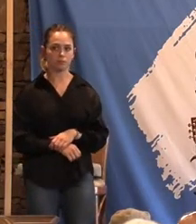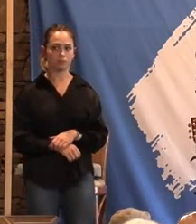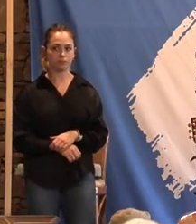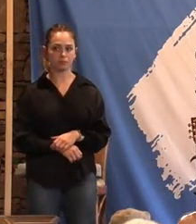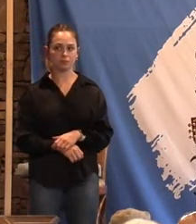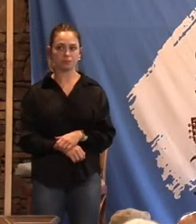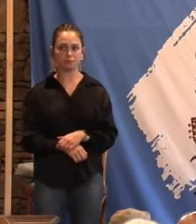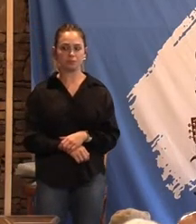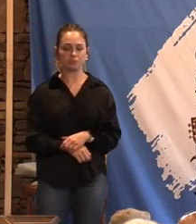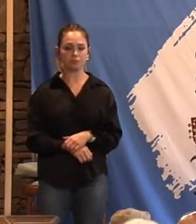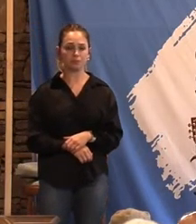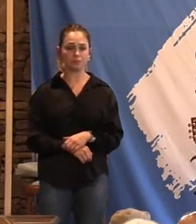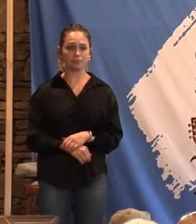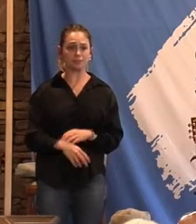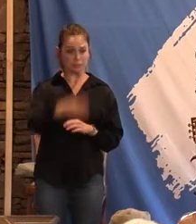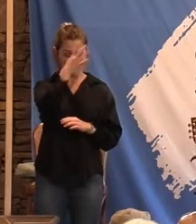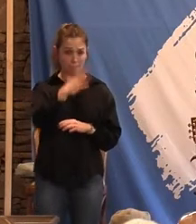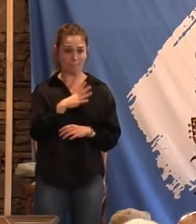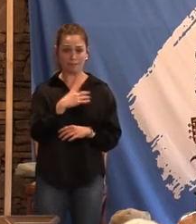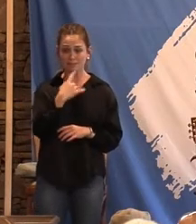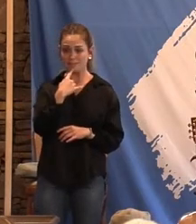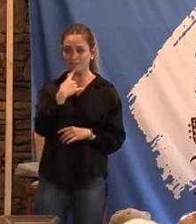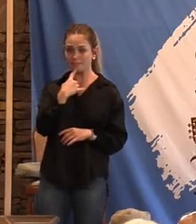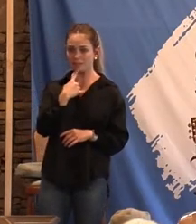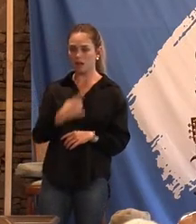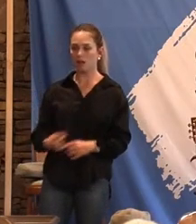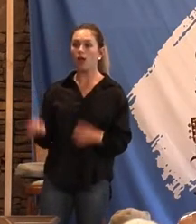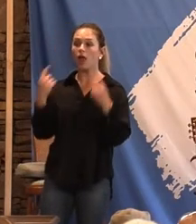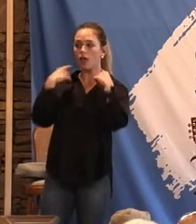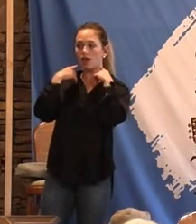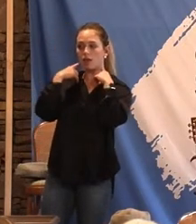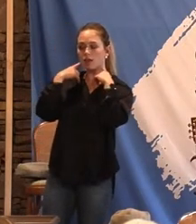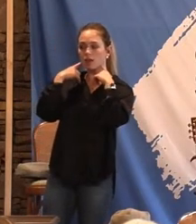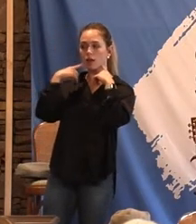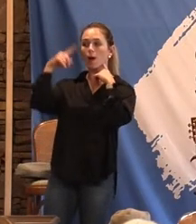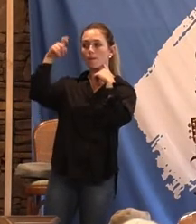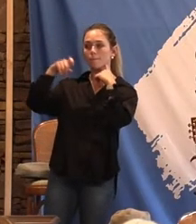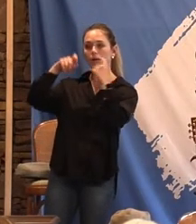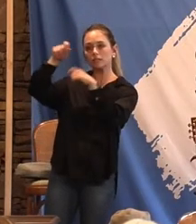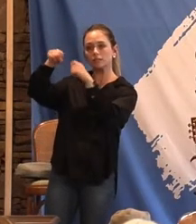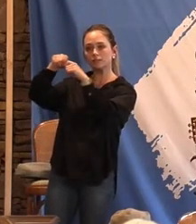said, you have to let me tie your head to the tree.